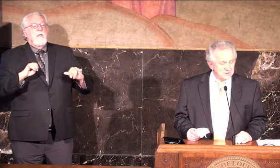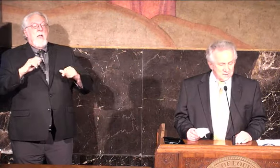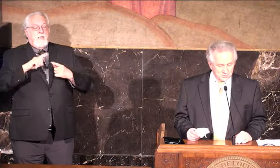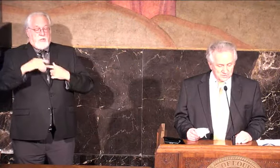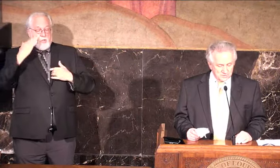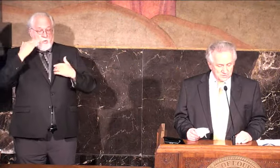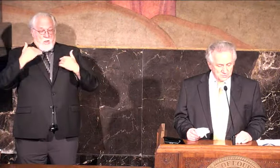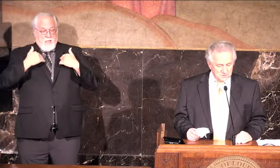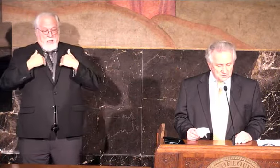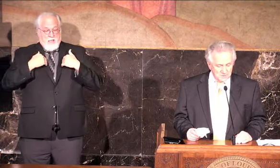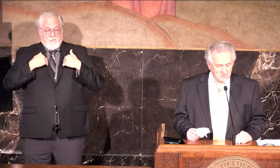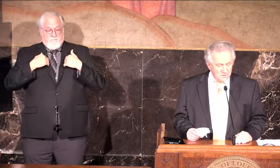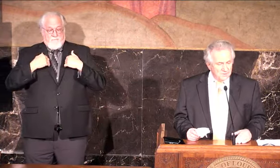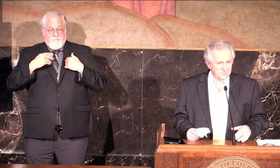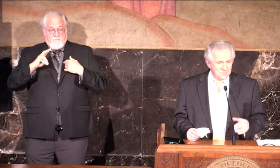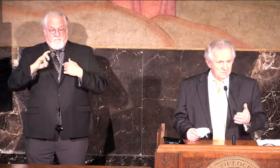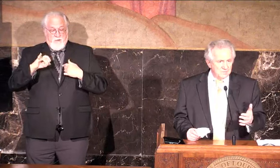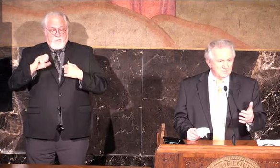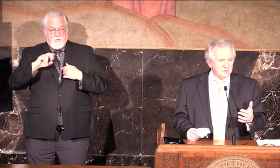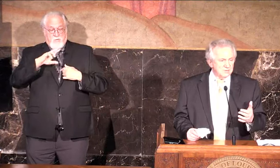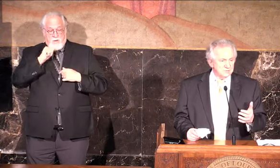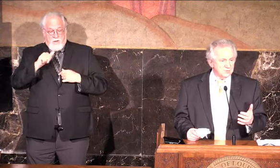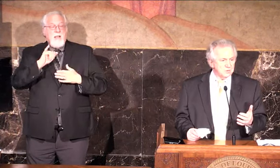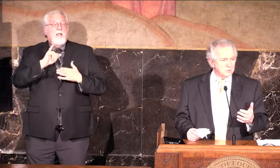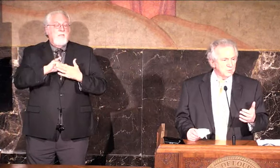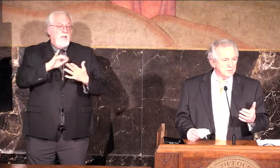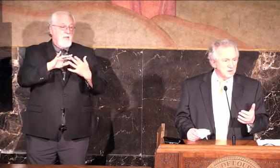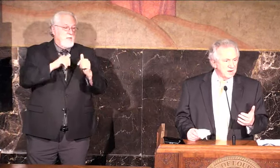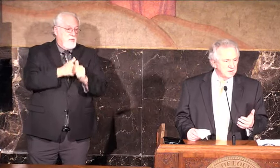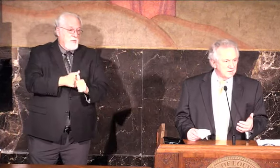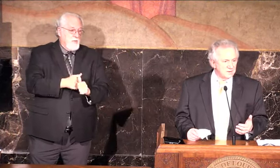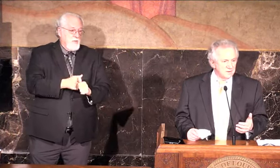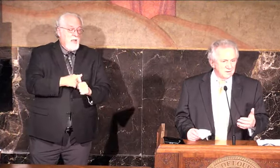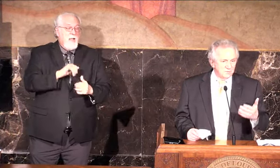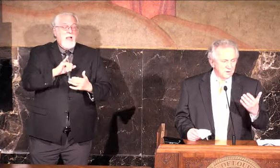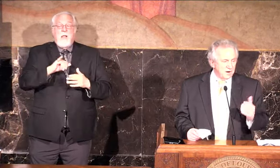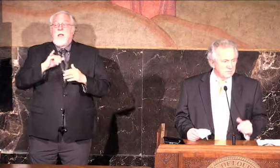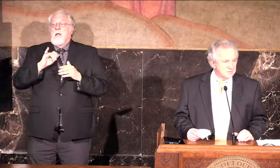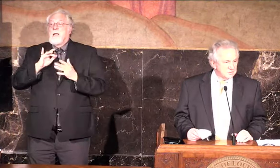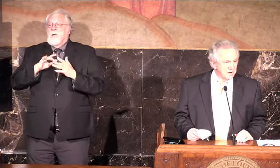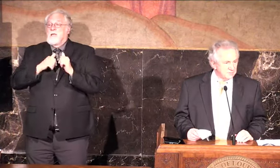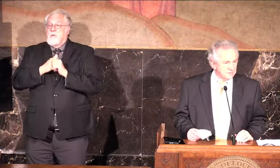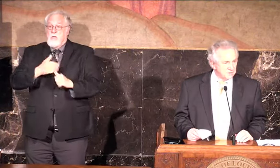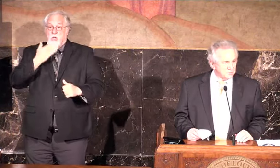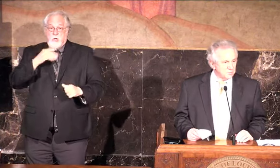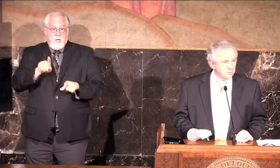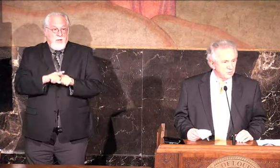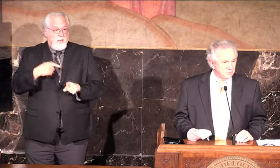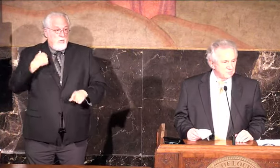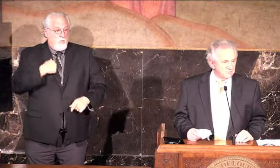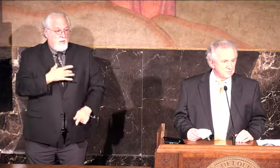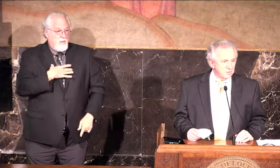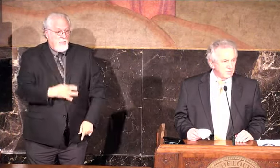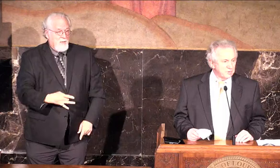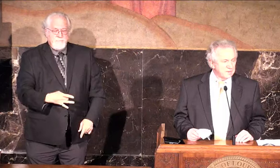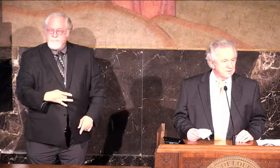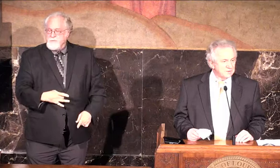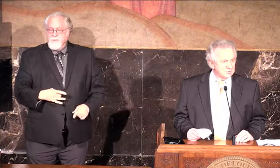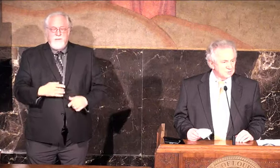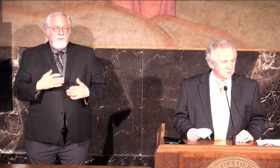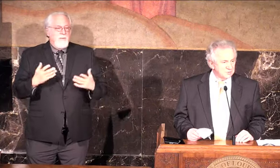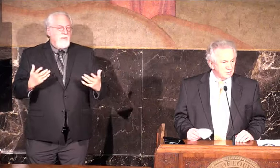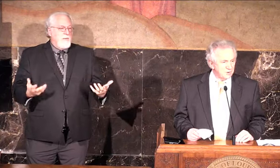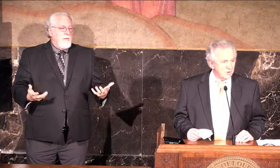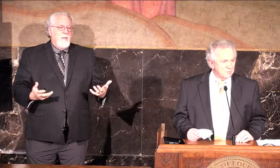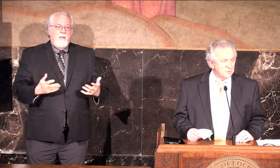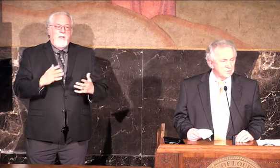where contact tracing comes in. Is it as good as we would like? Well, obviously not, because some people are not taking